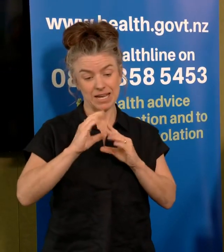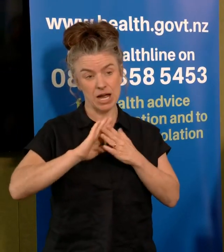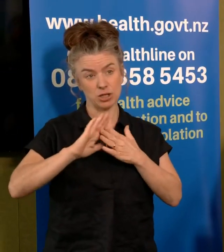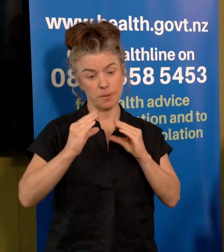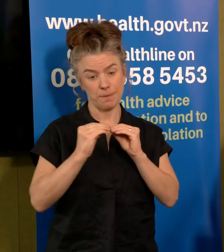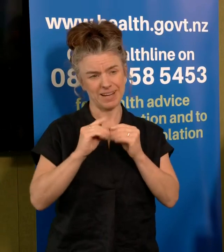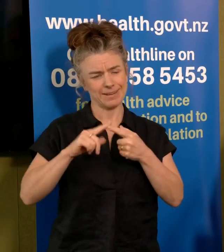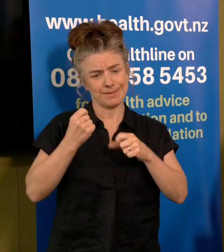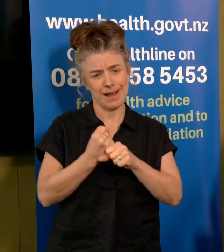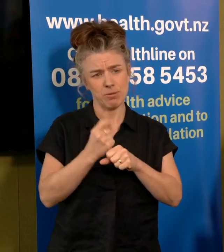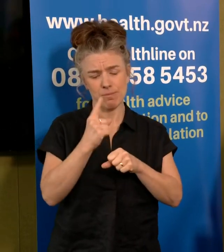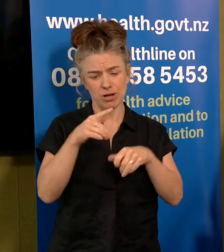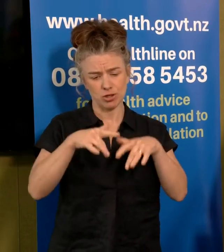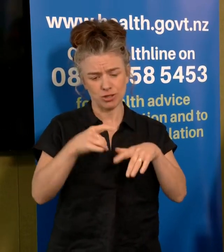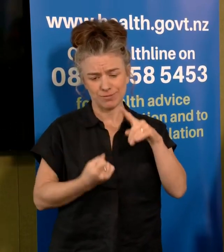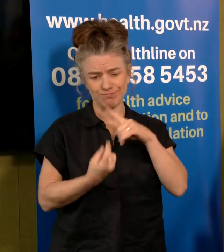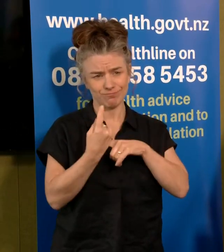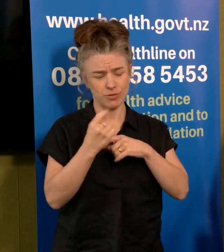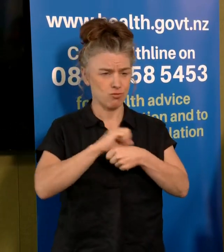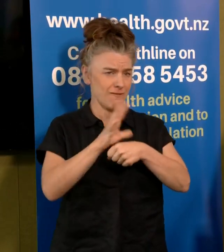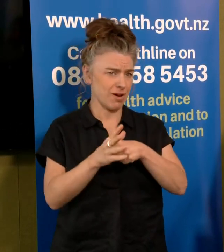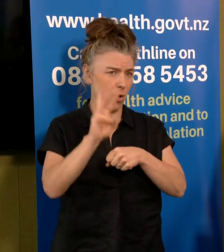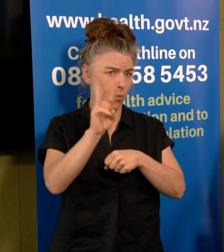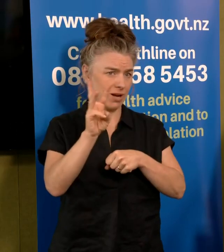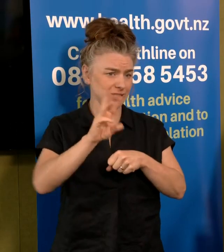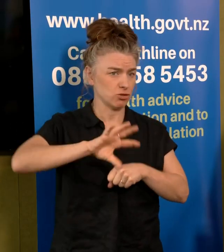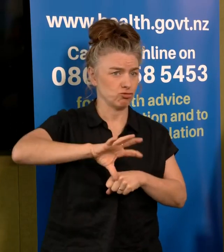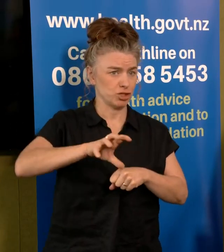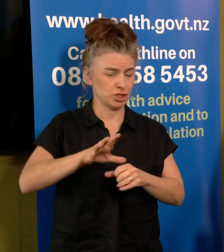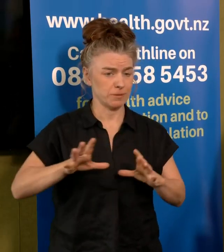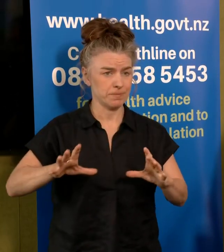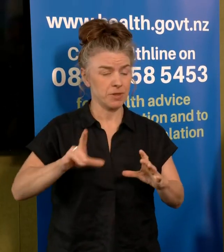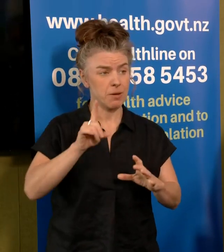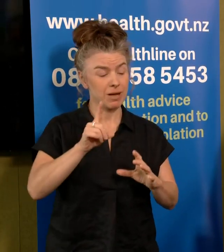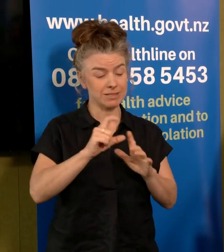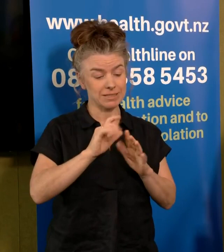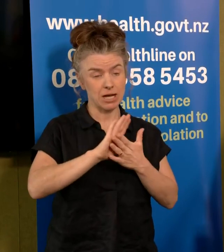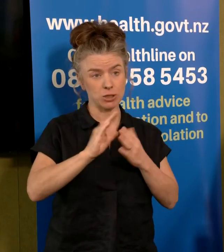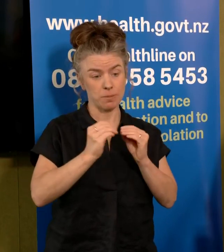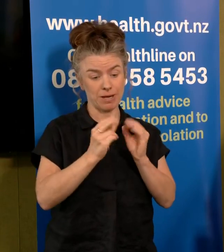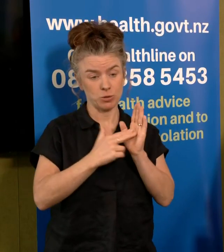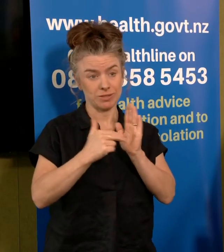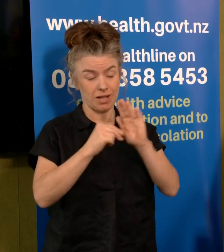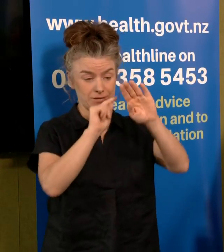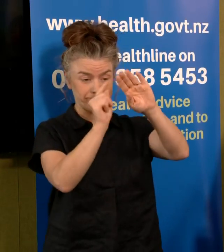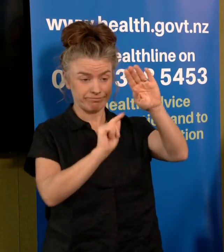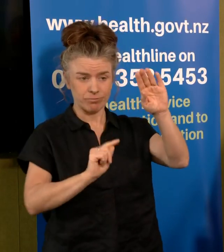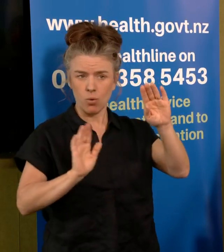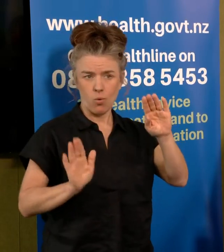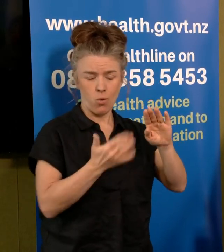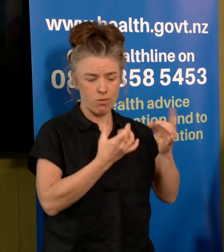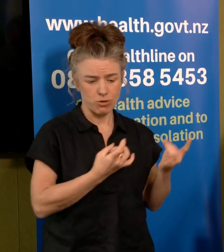we have not yet had a case in the Wellington region. But all DHBs have been preparing for the last several